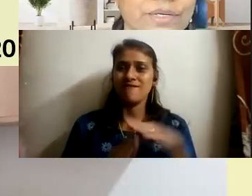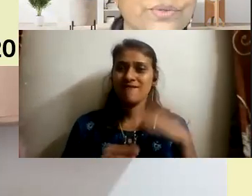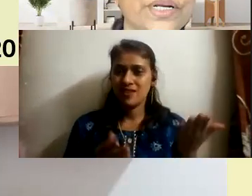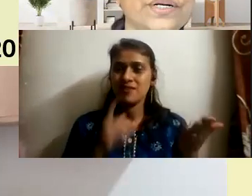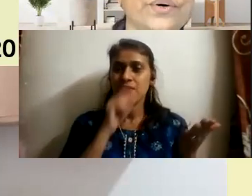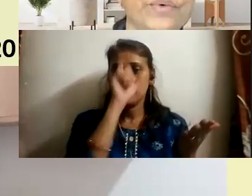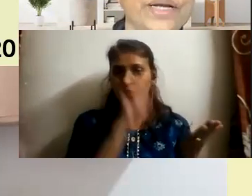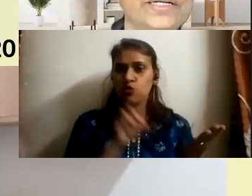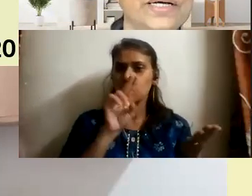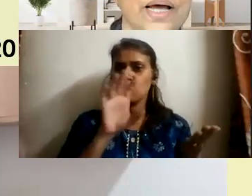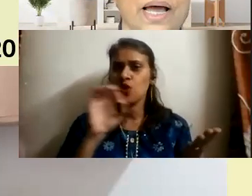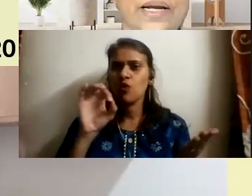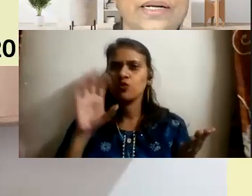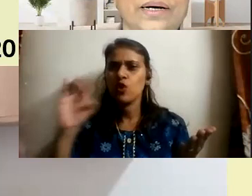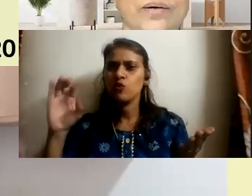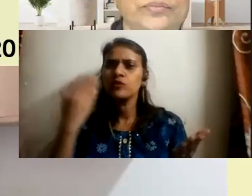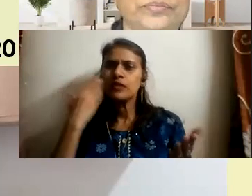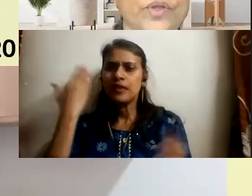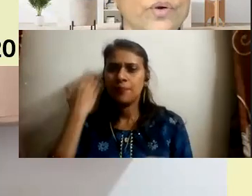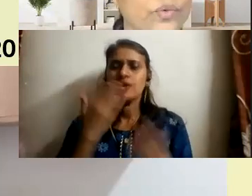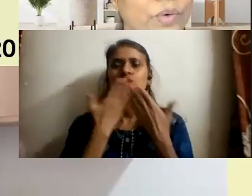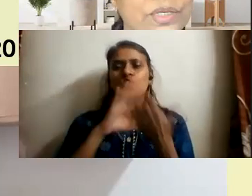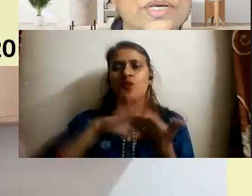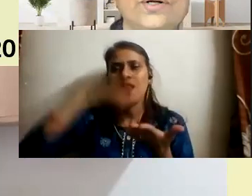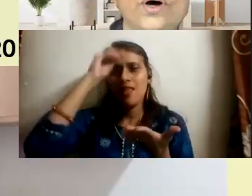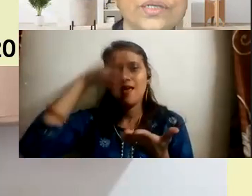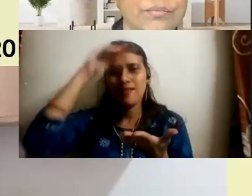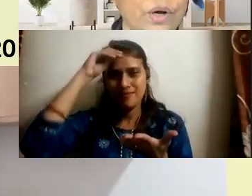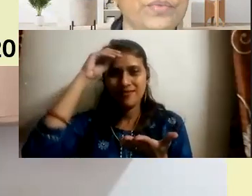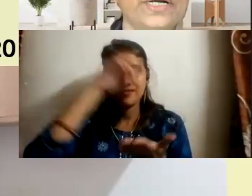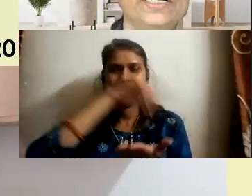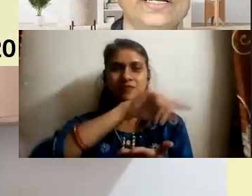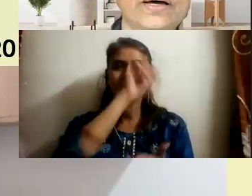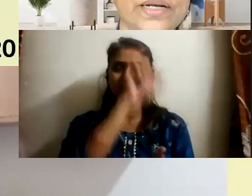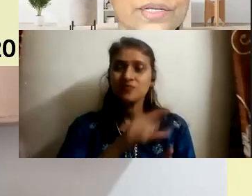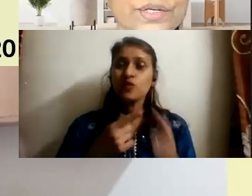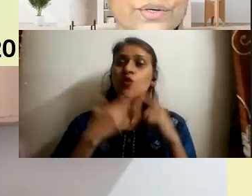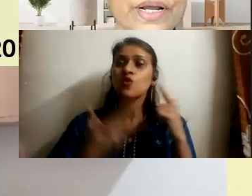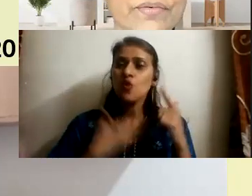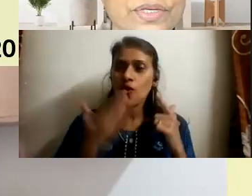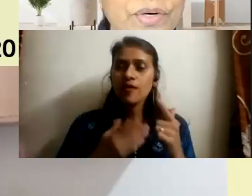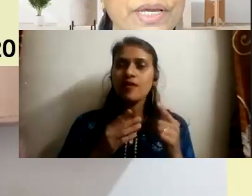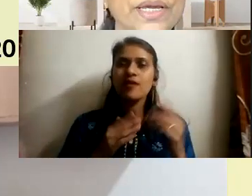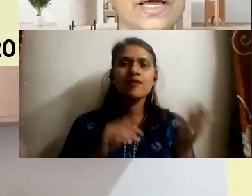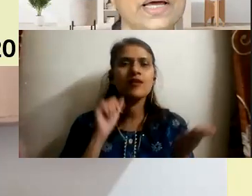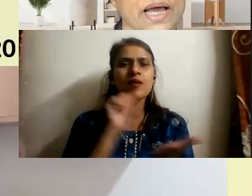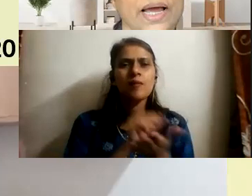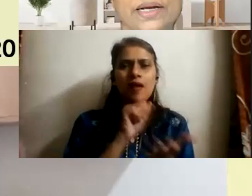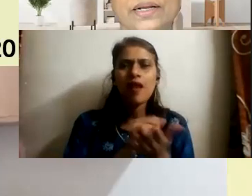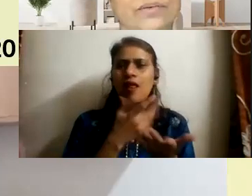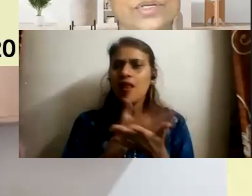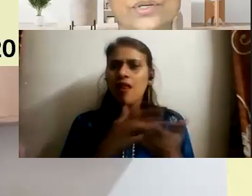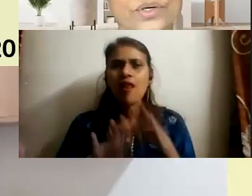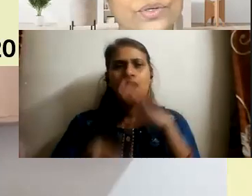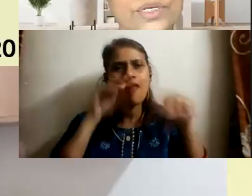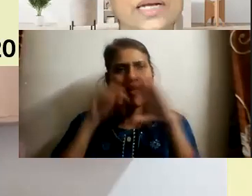was my student who went and who was taught block printing in our institute where I was working. And